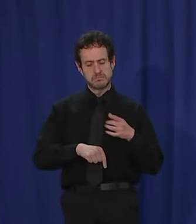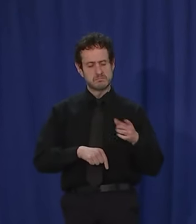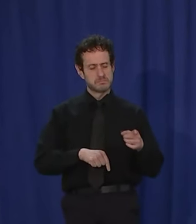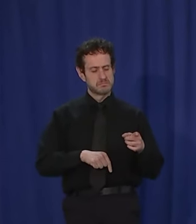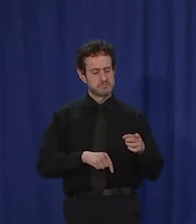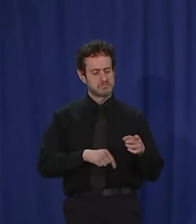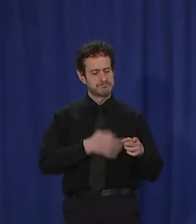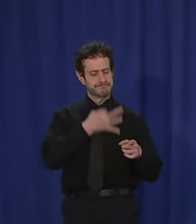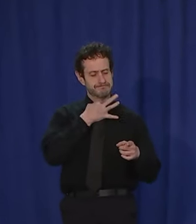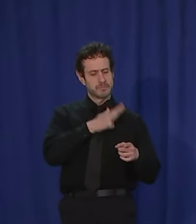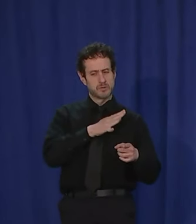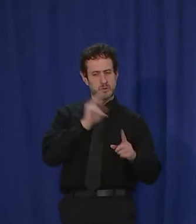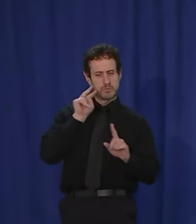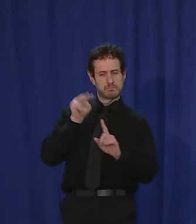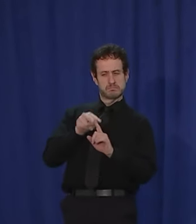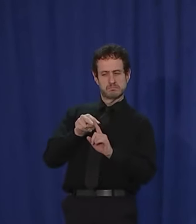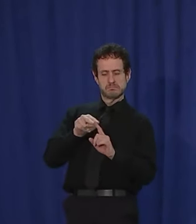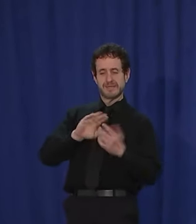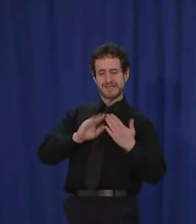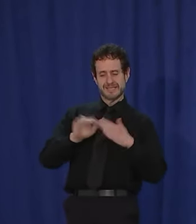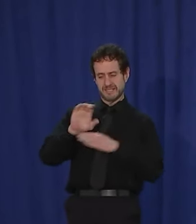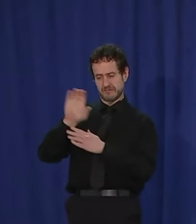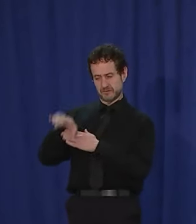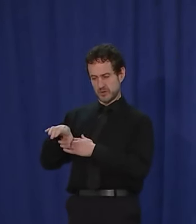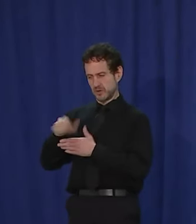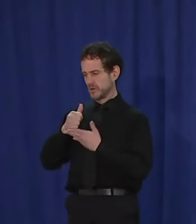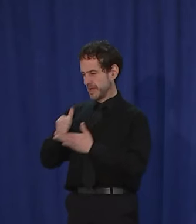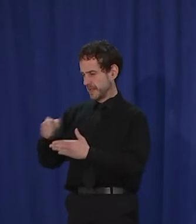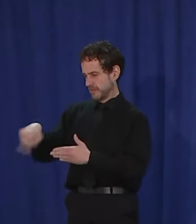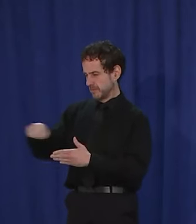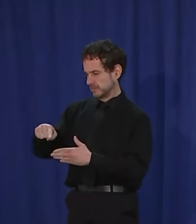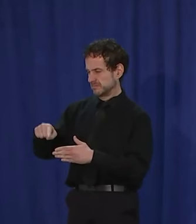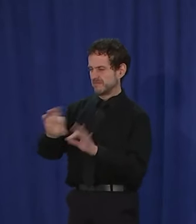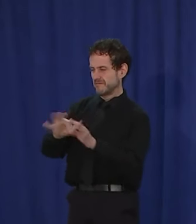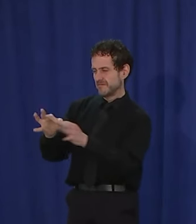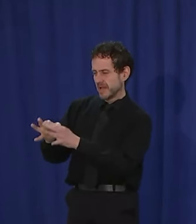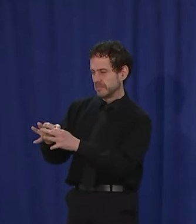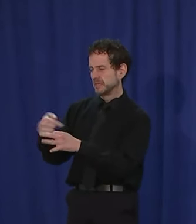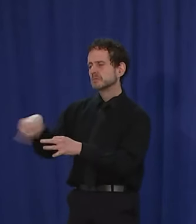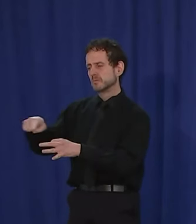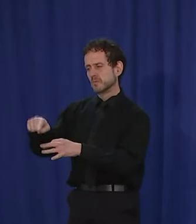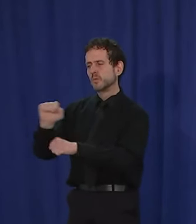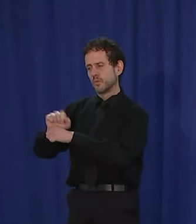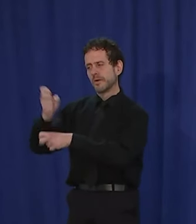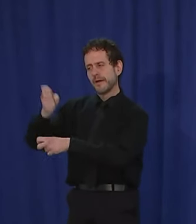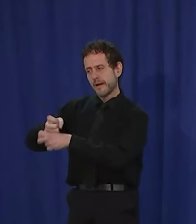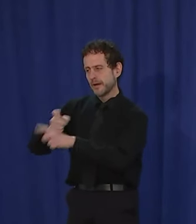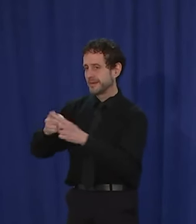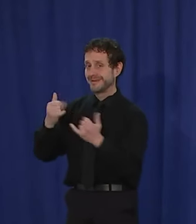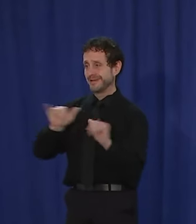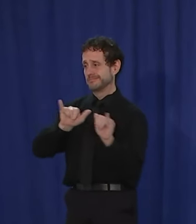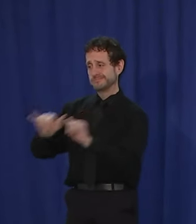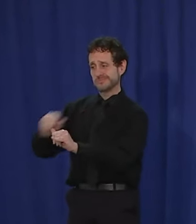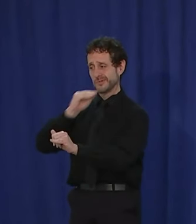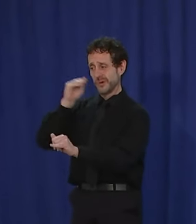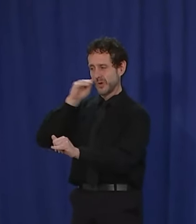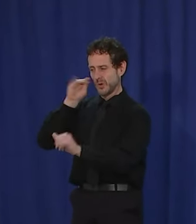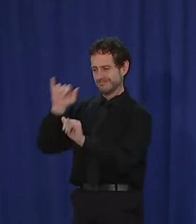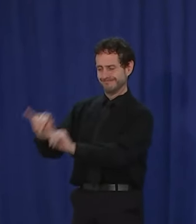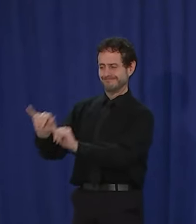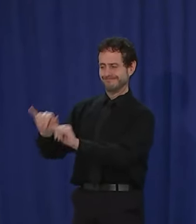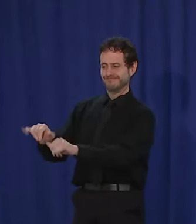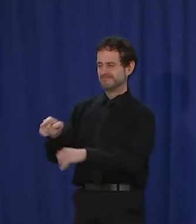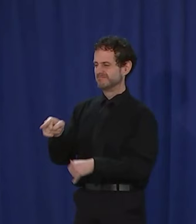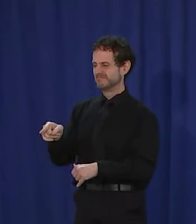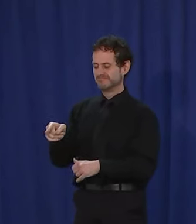the city being able to help some of these hardworking families that are in their home? They don't have